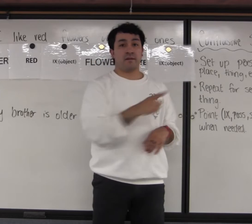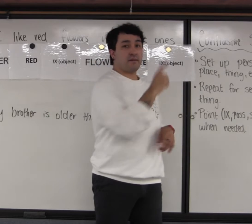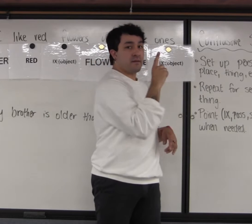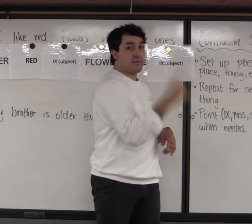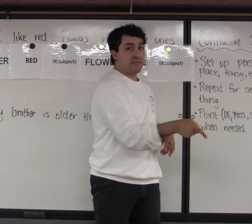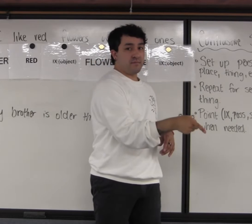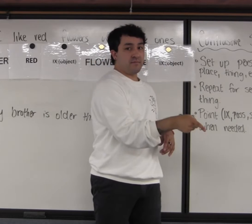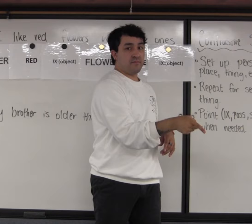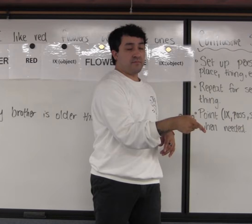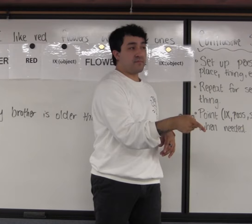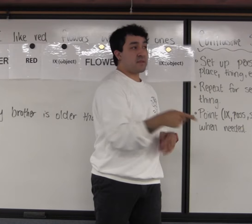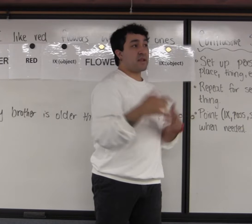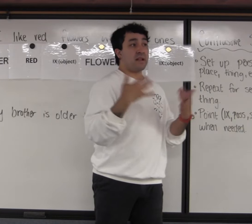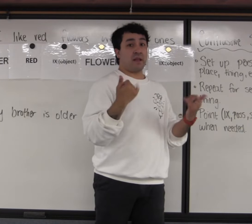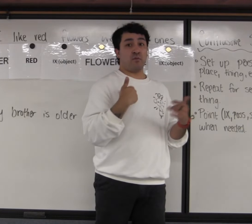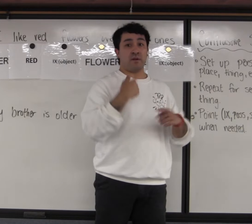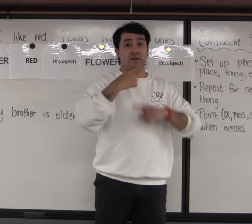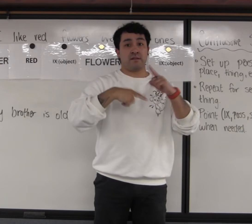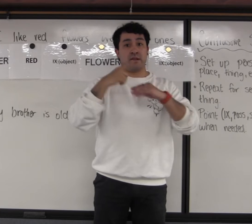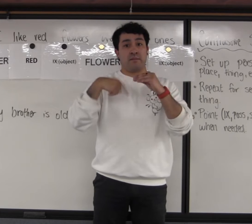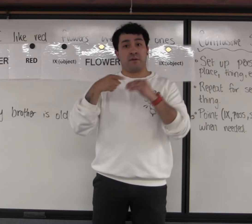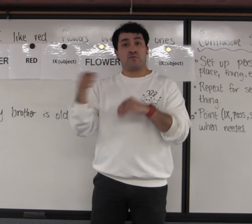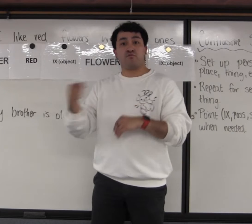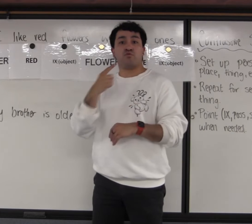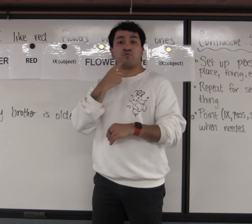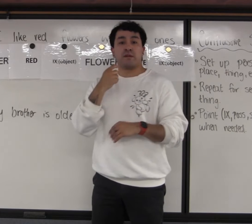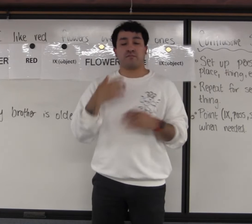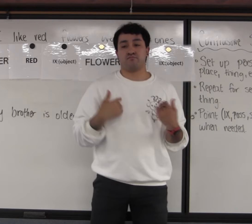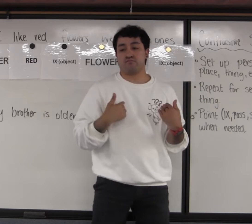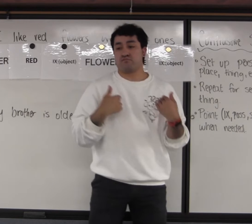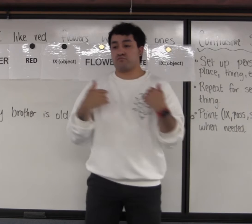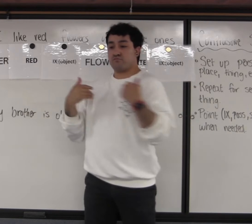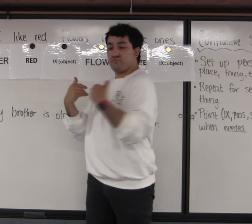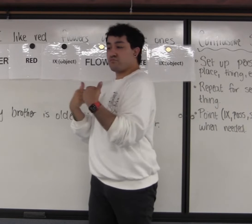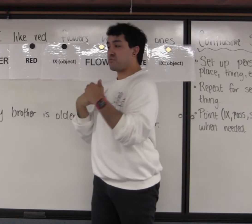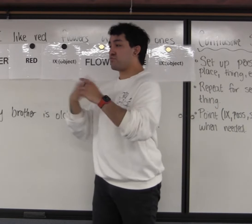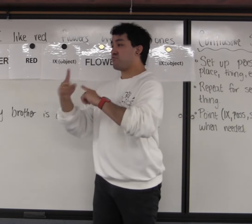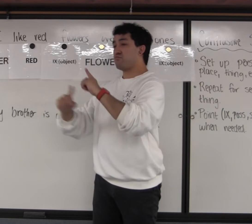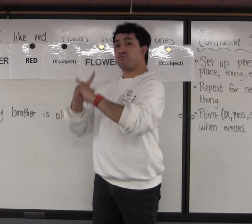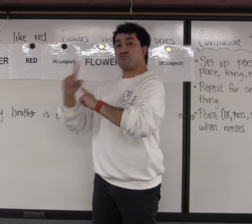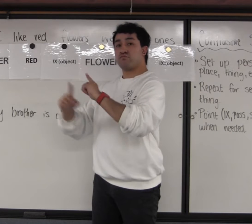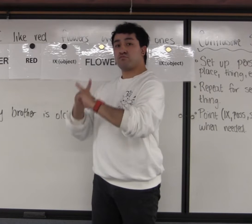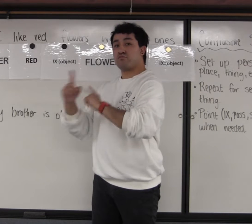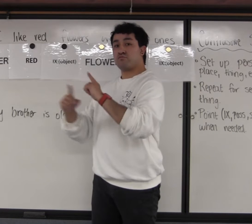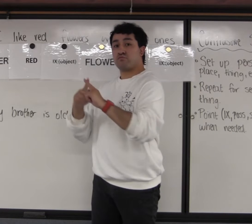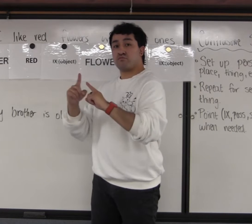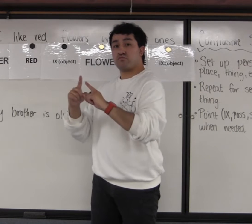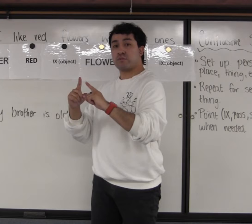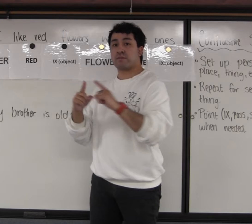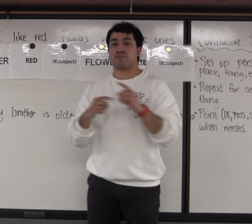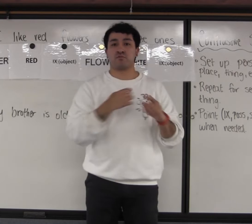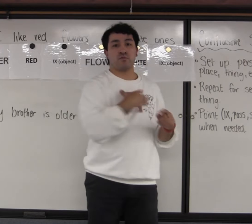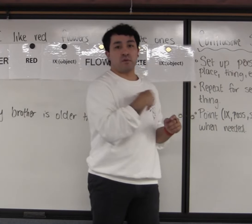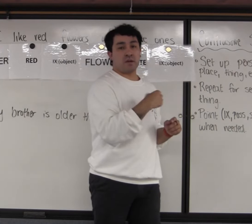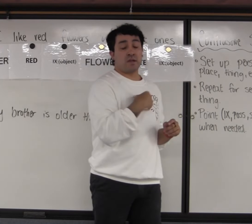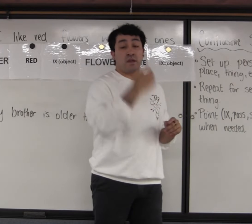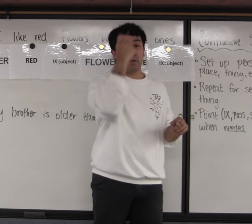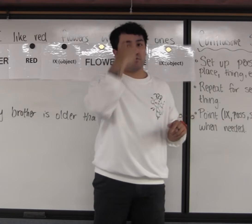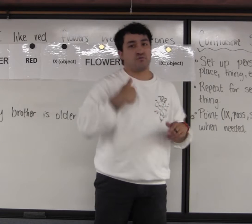flowers that are right over there. Now, when I sign about the red flowers, I'm going to go ahead and shift my body towards